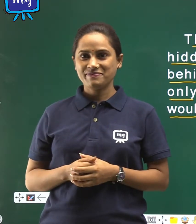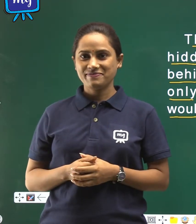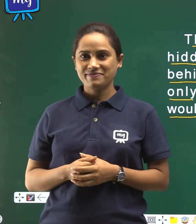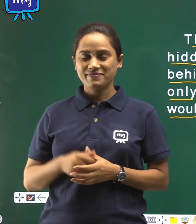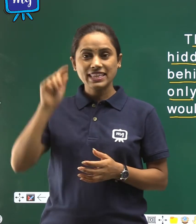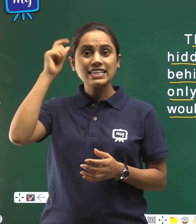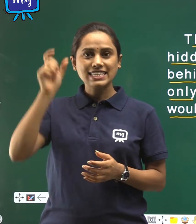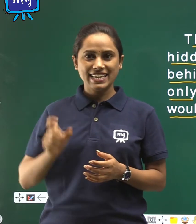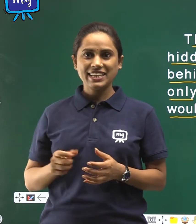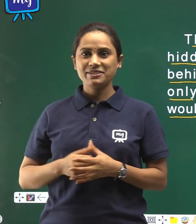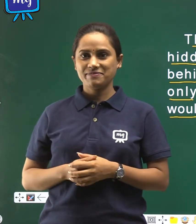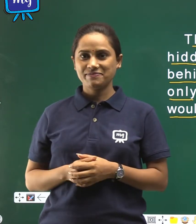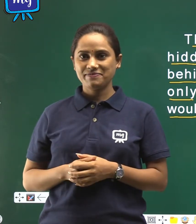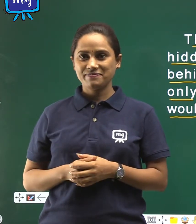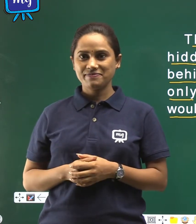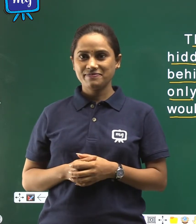screen,